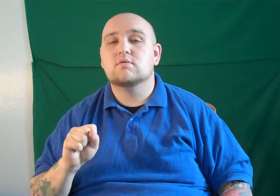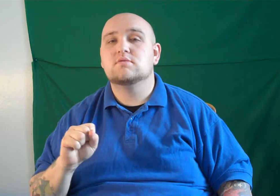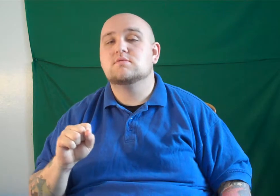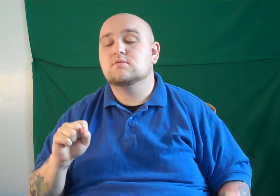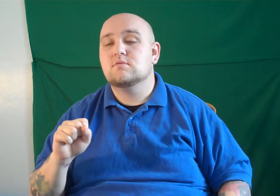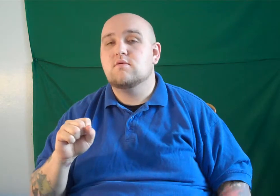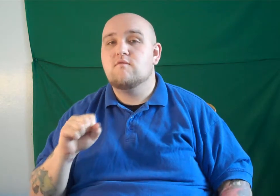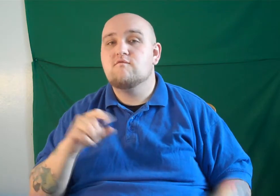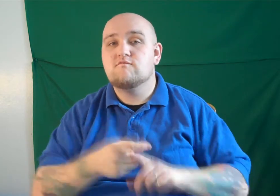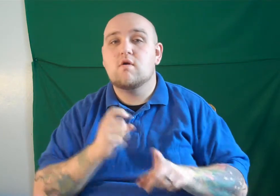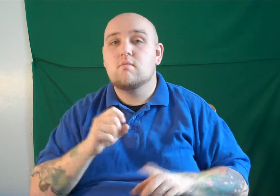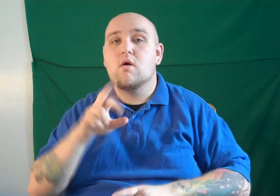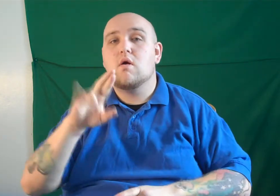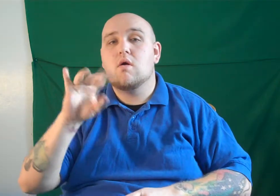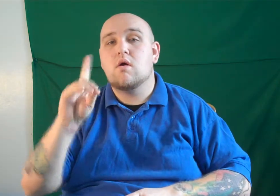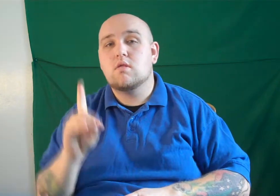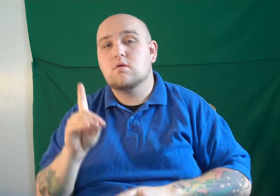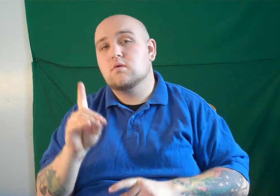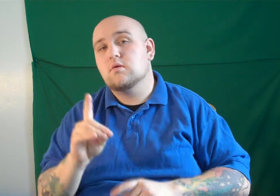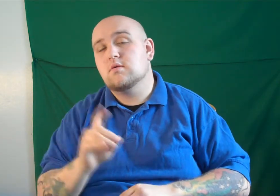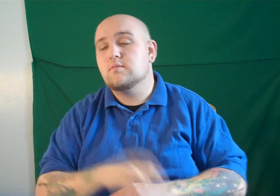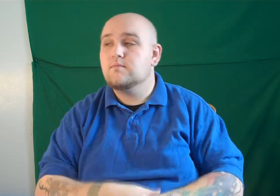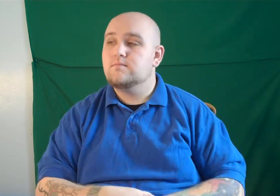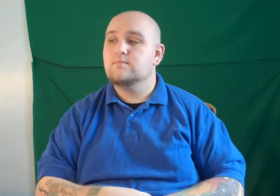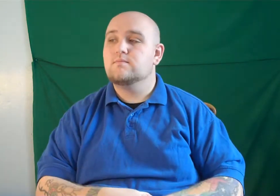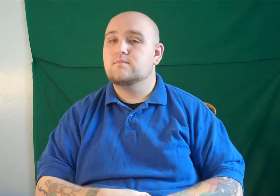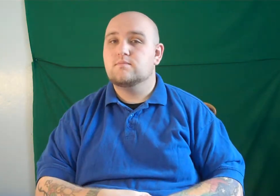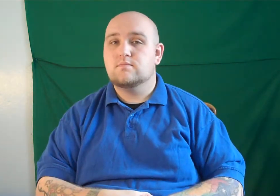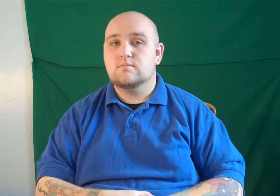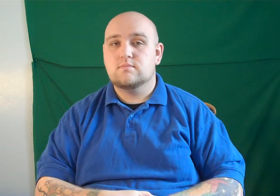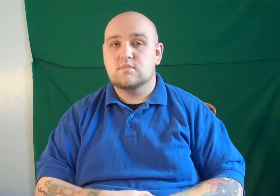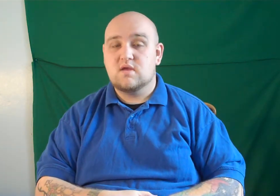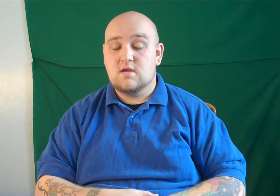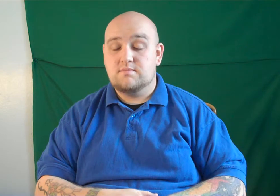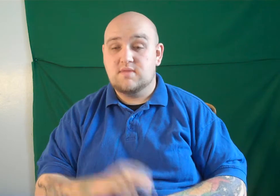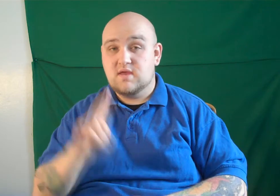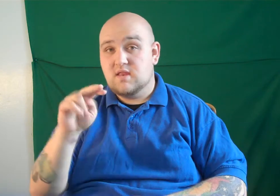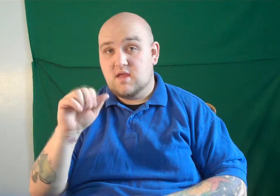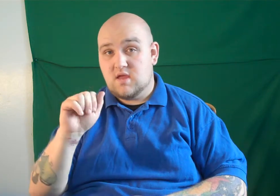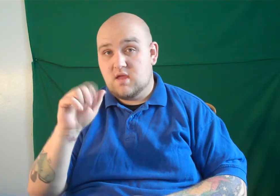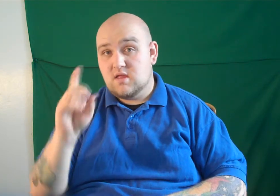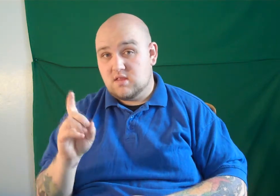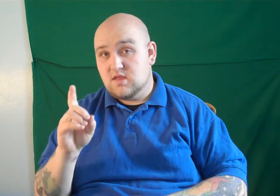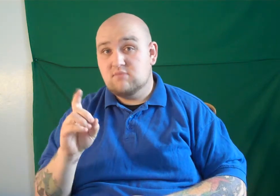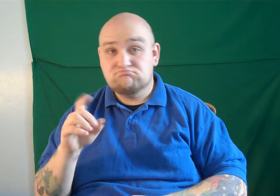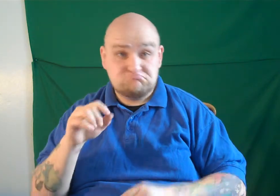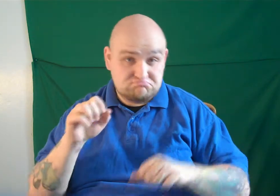Ethics, if you can still find the NAD Code of Ethics, because NAD, the National Association of the Deaf, had a set of Code of